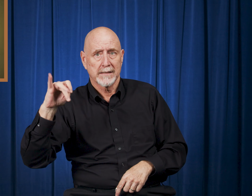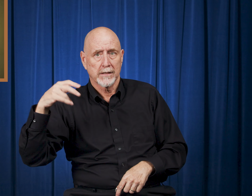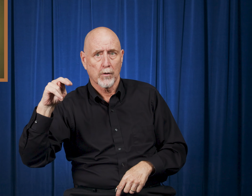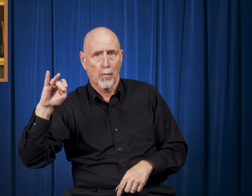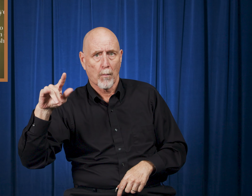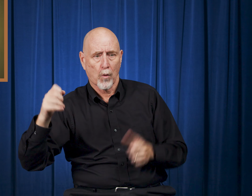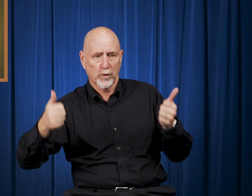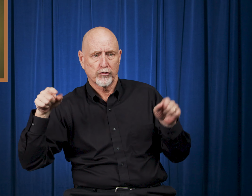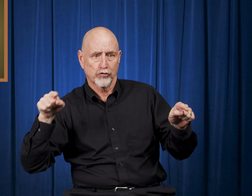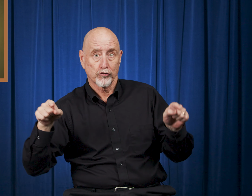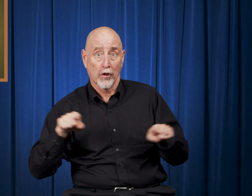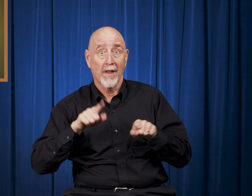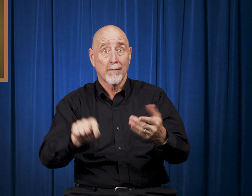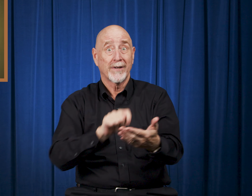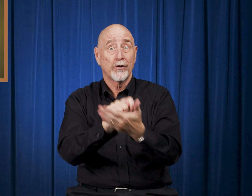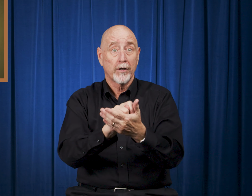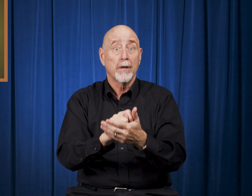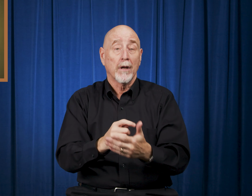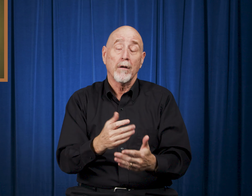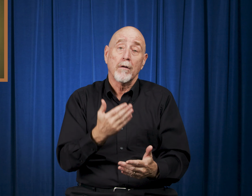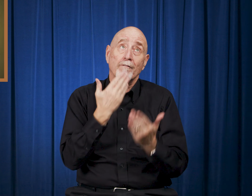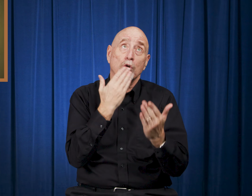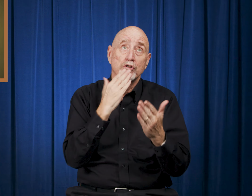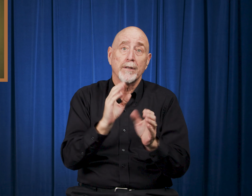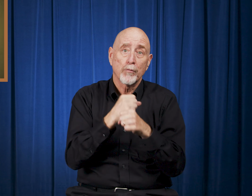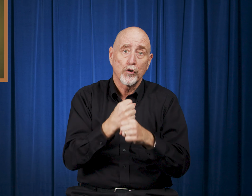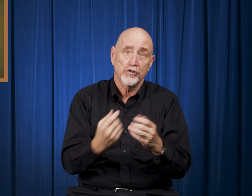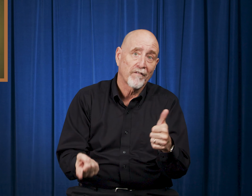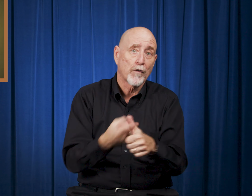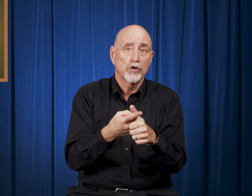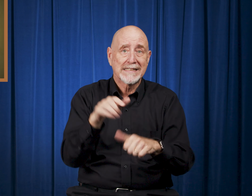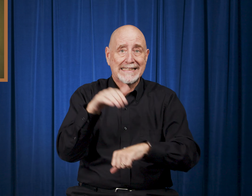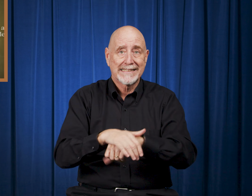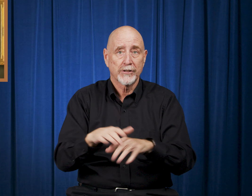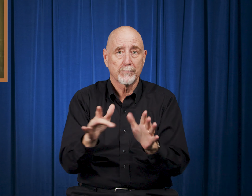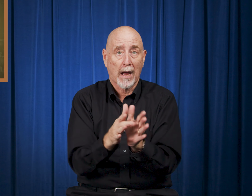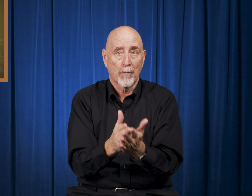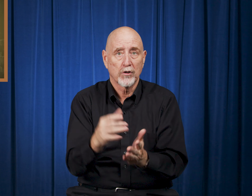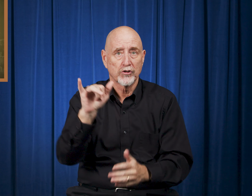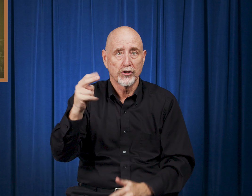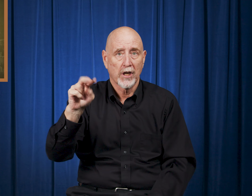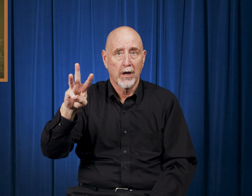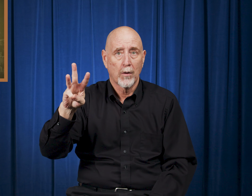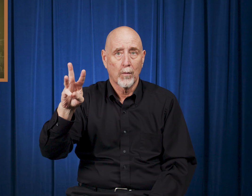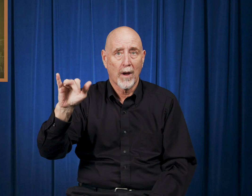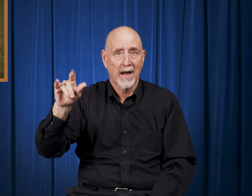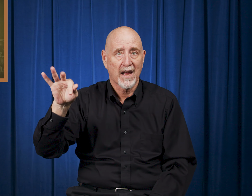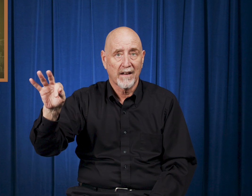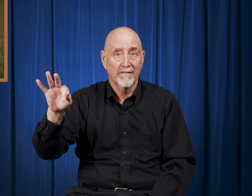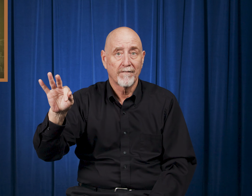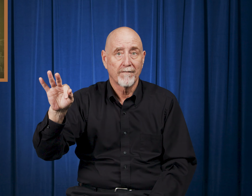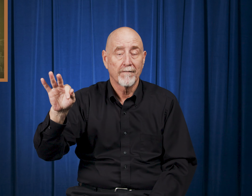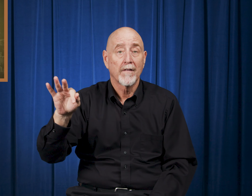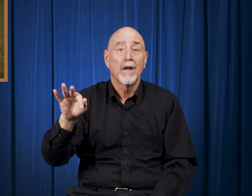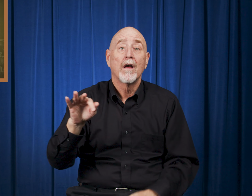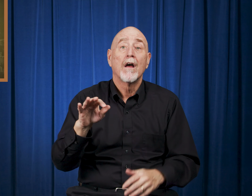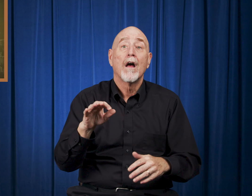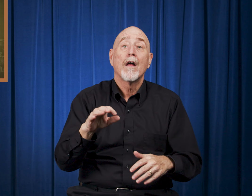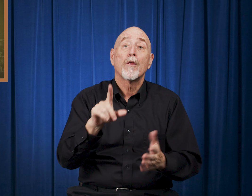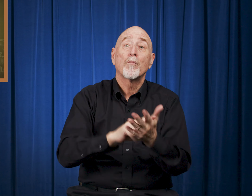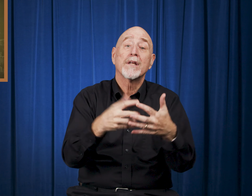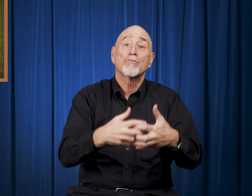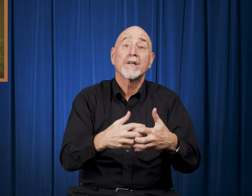period also produced the first English translation of the Bible by John Wycliffe and the invention of the printing press by Johannes